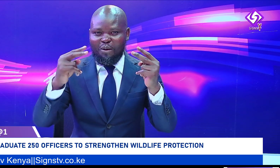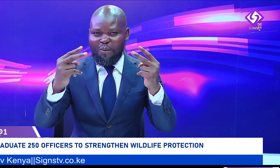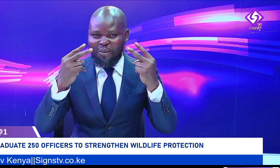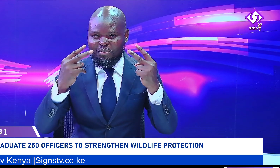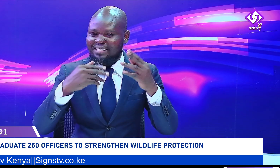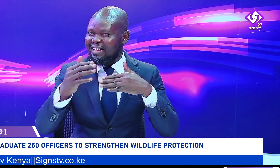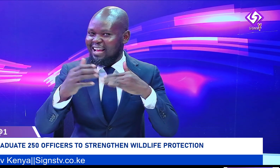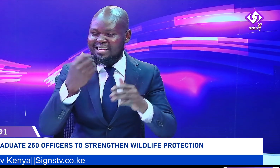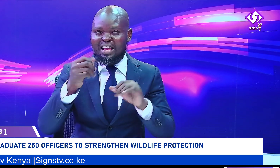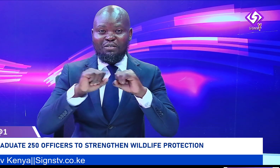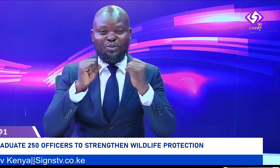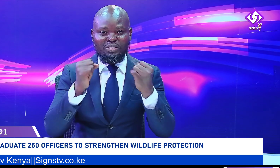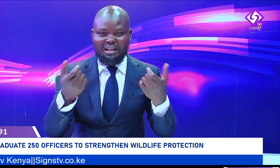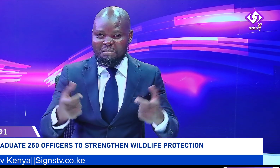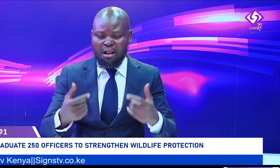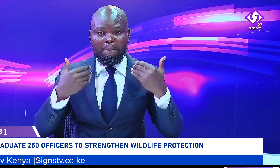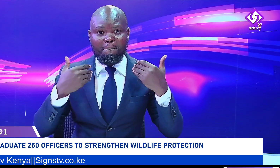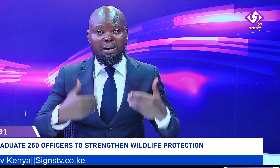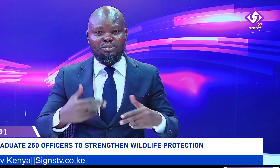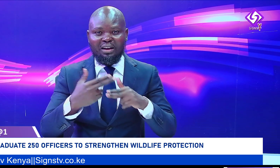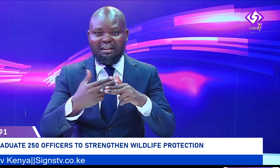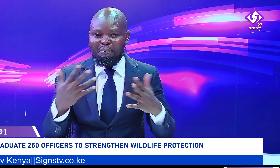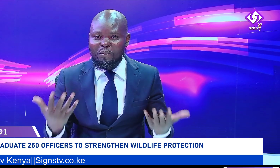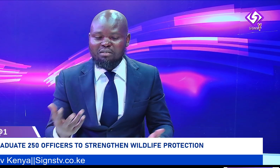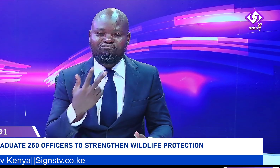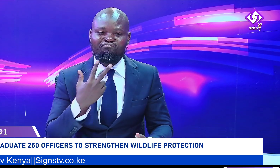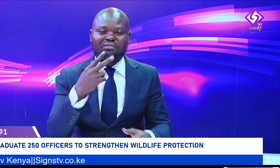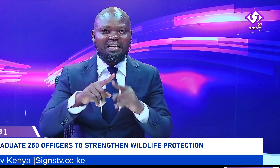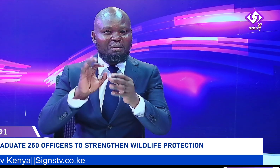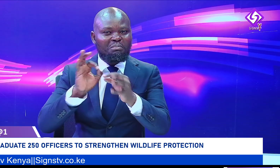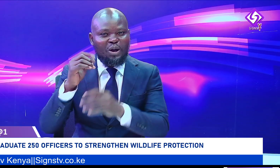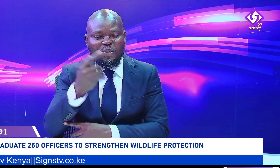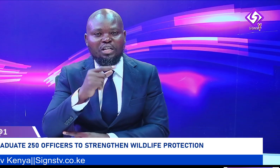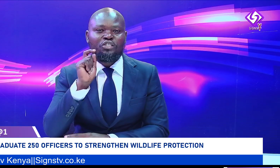to the end of our Crunch News. Thank you so much for staying tuned. You've been with me, Elvis Odhiambo, with my sign